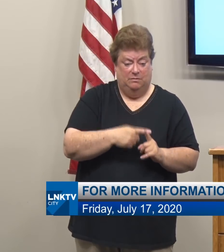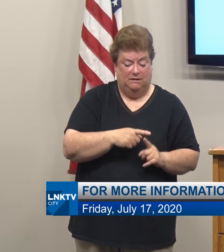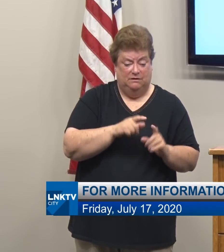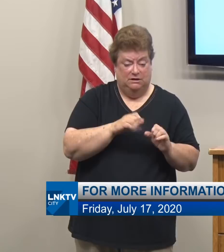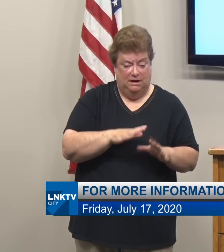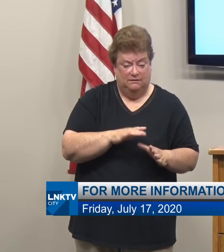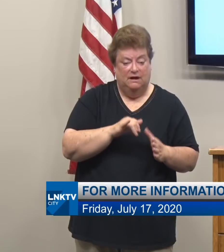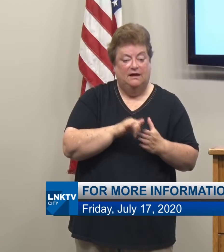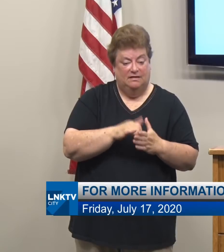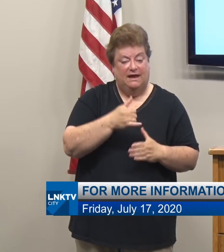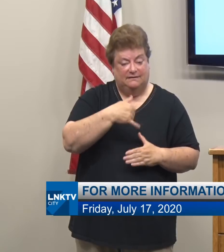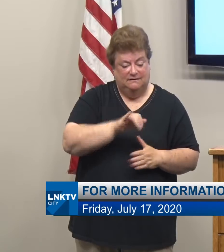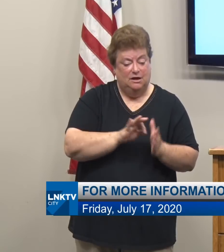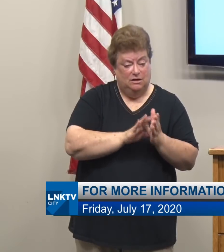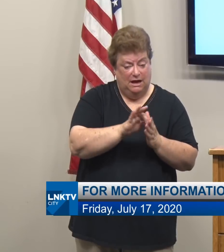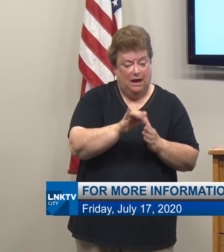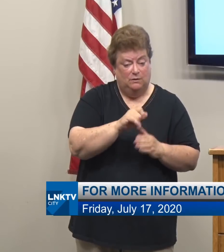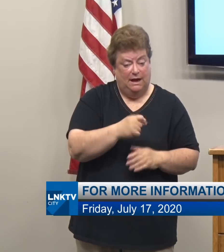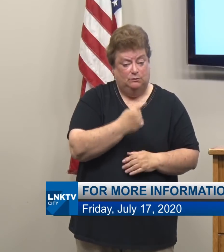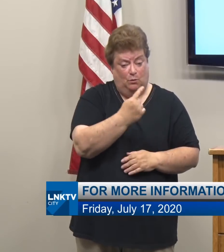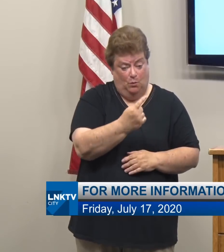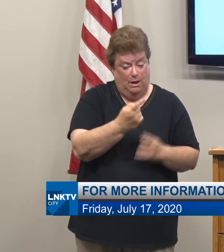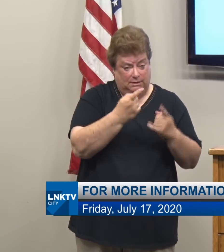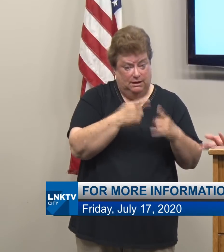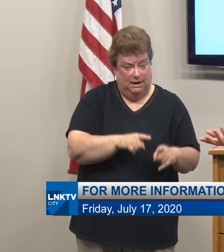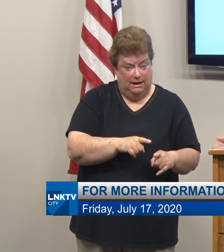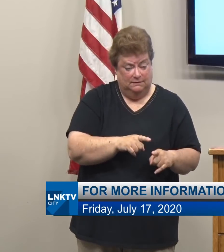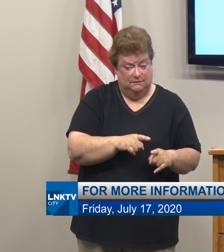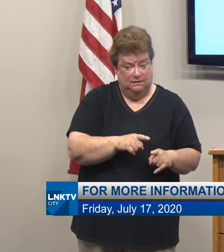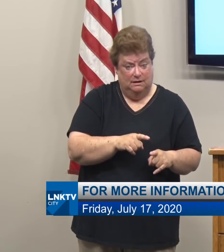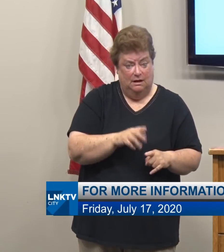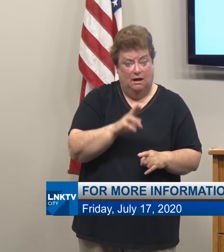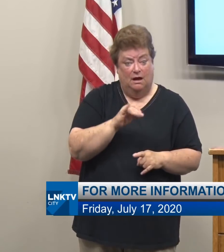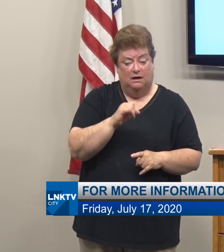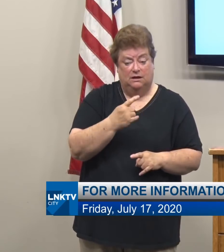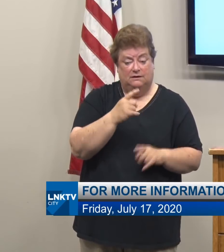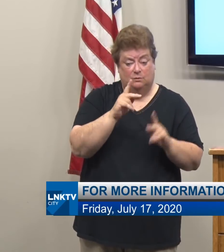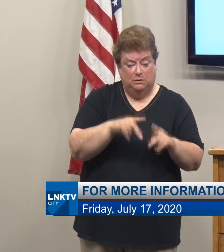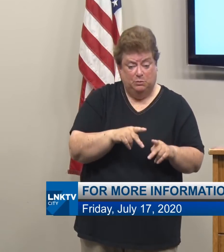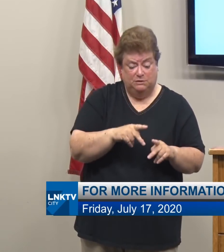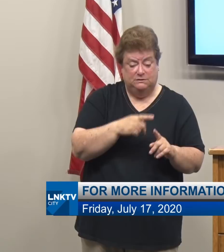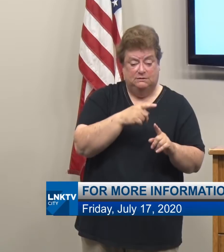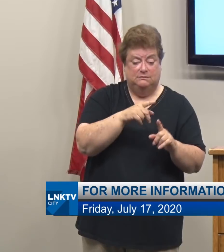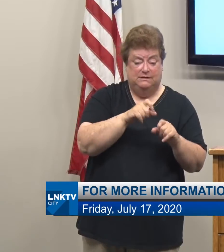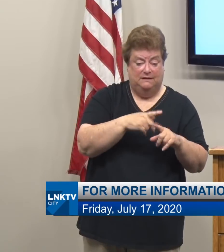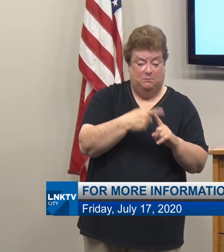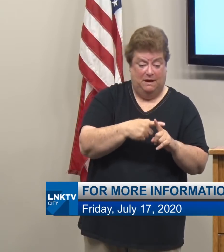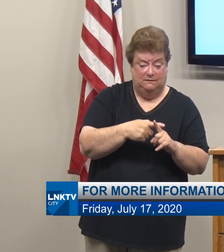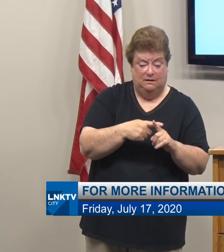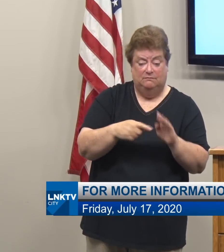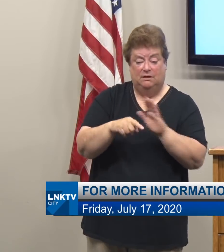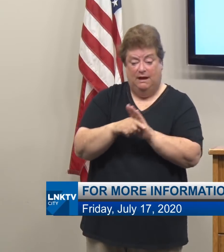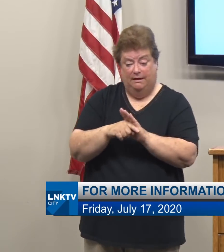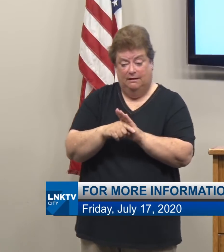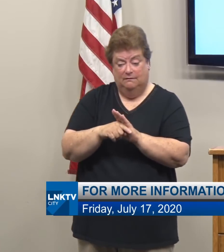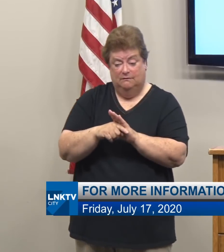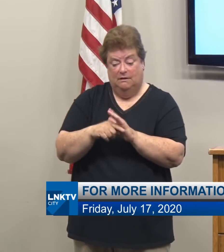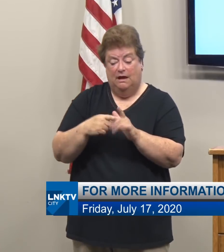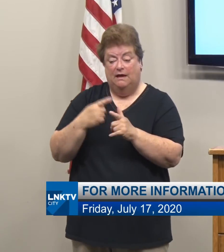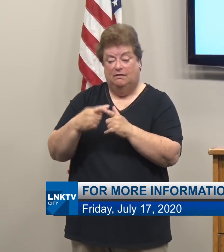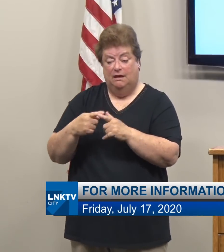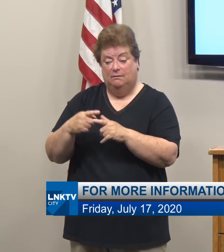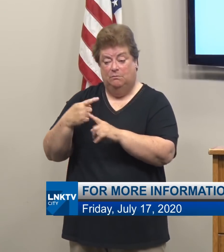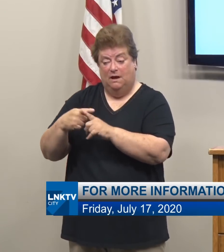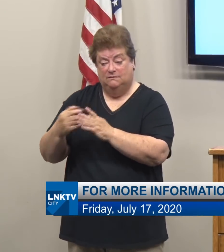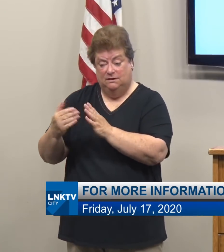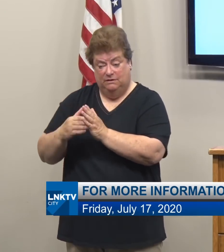considered one case, correct? Unless somebody tests positive, then tests negative, gets better, and then tests positive again,